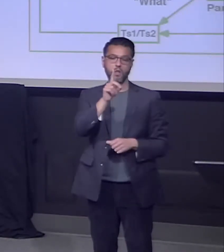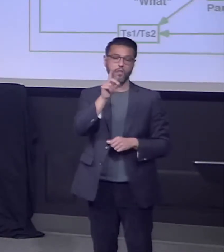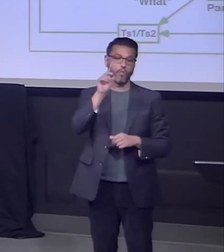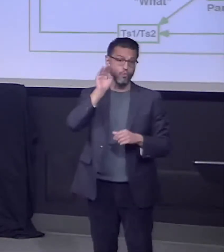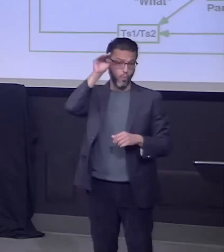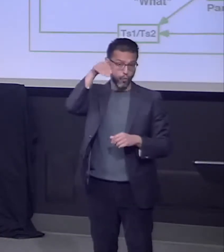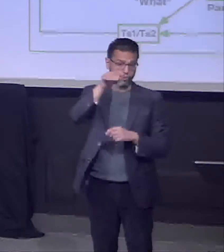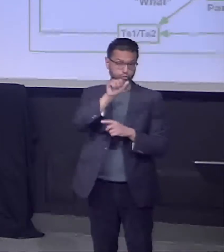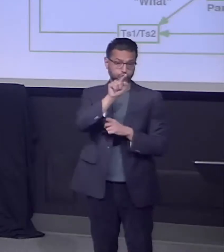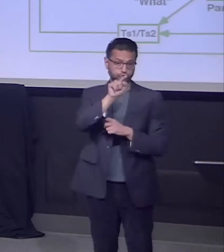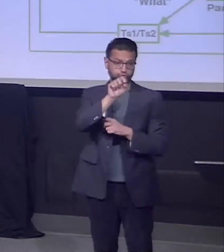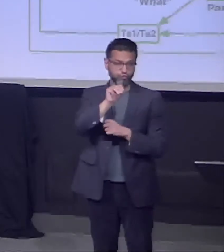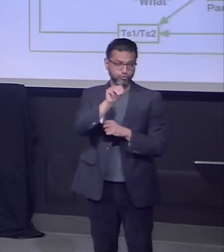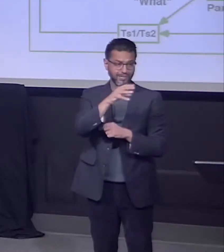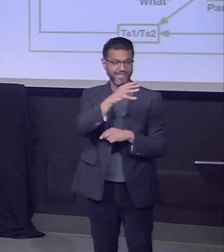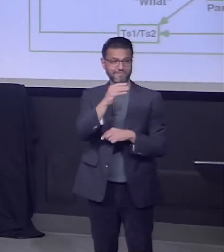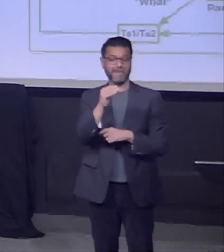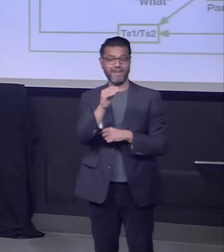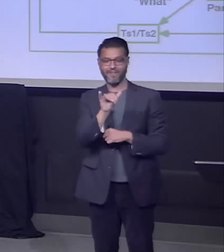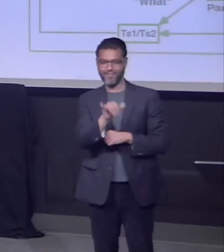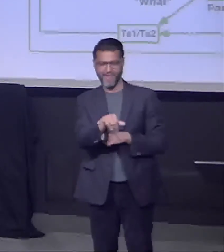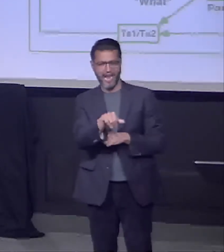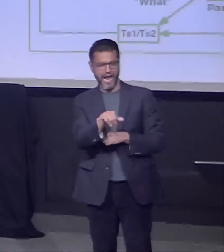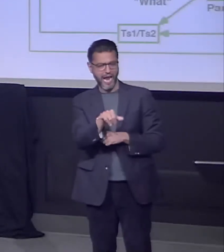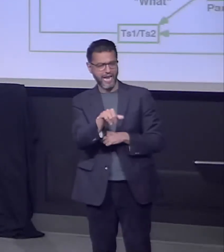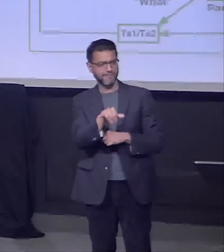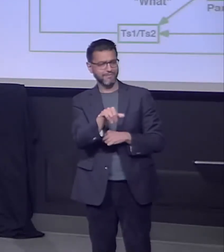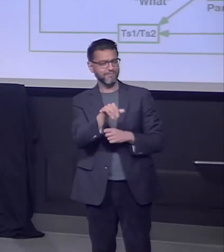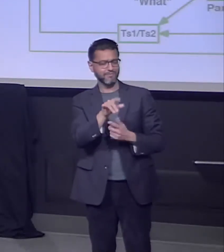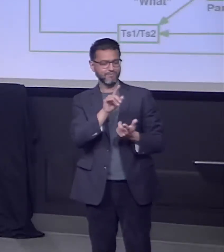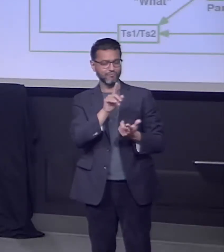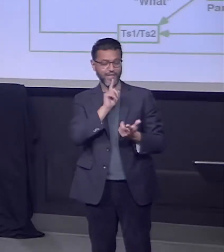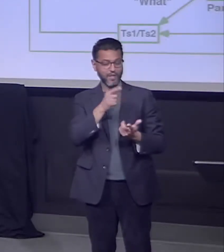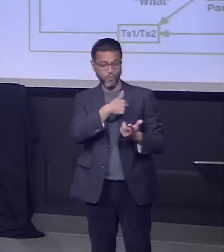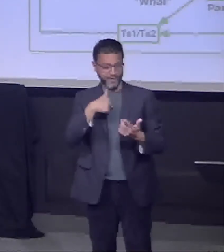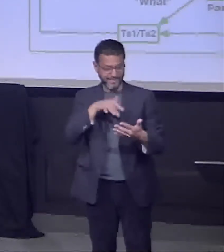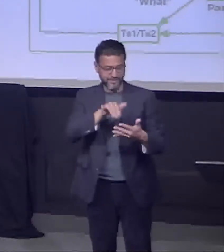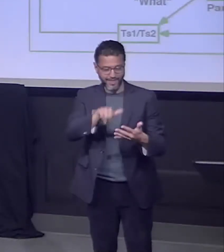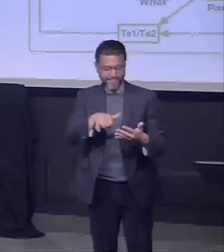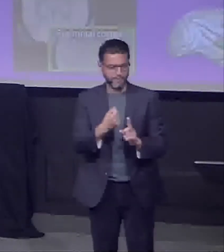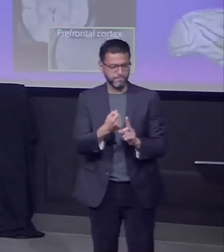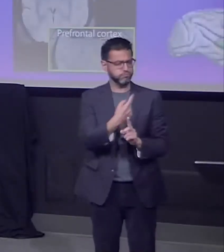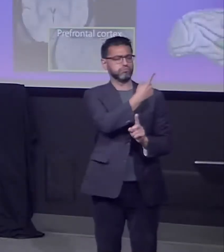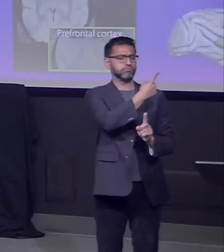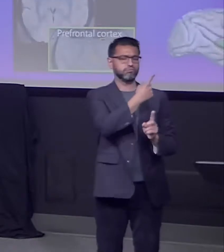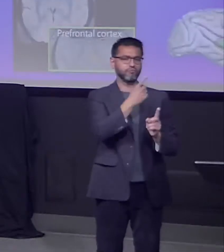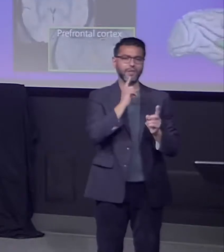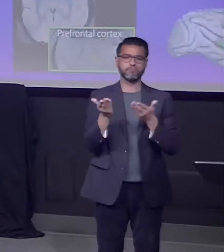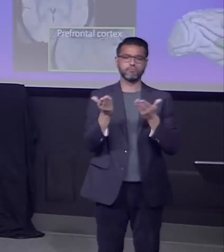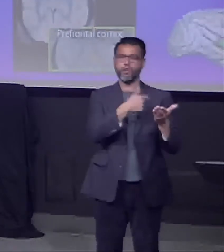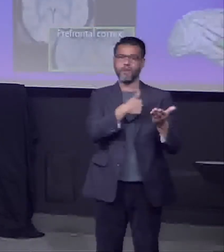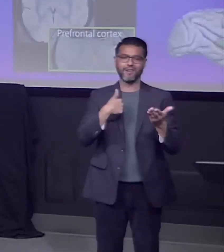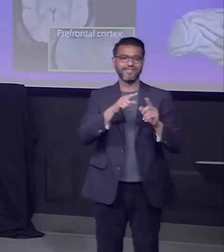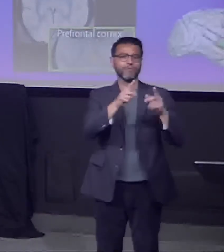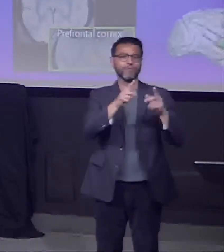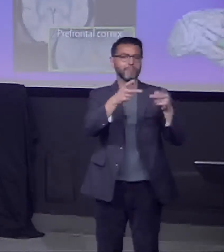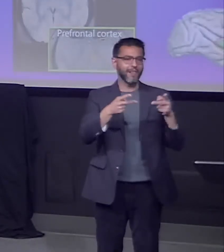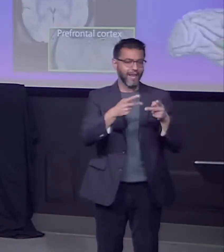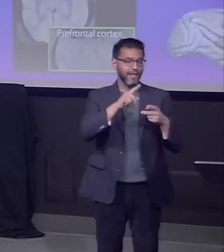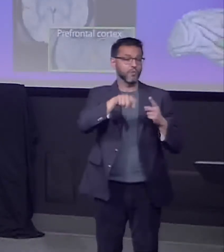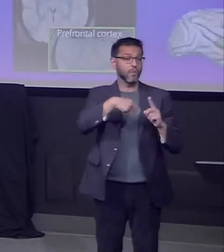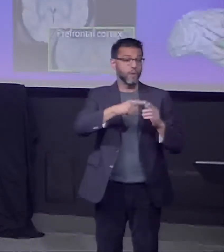course, that story took us a little somewhere else when we started to do human studies. But